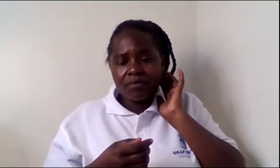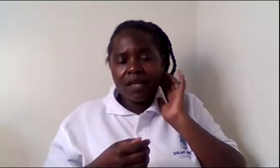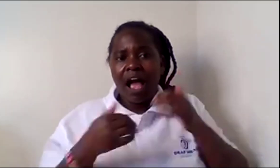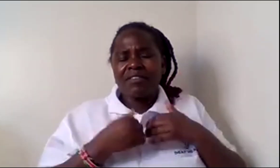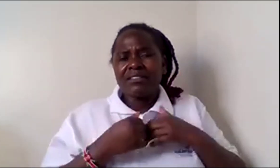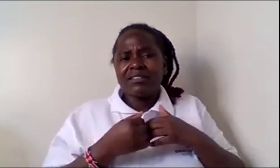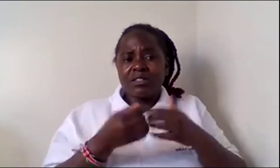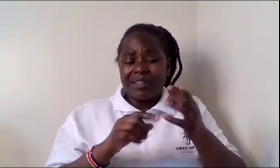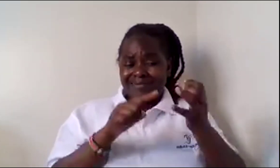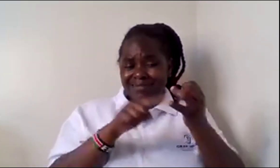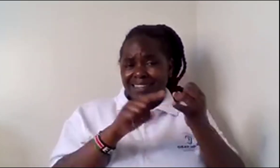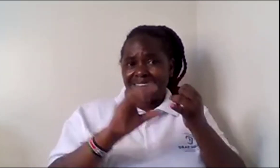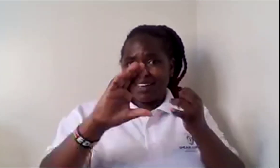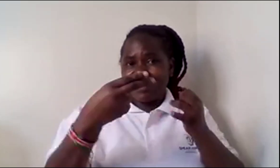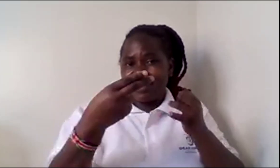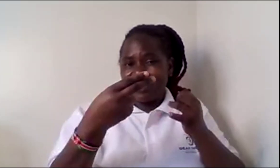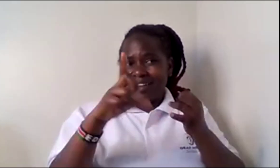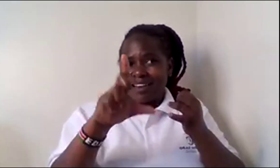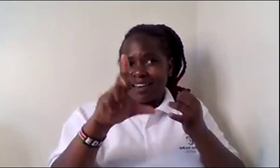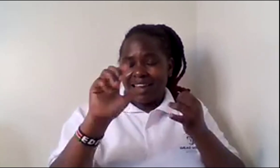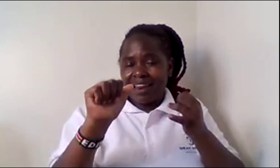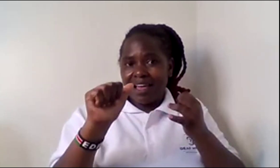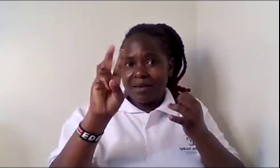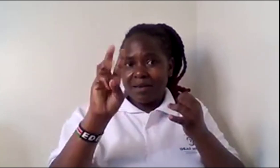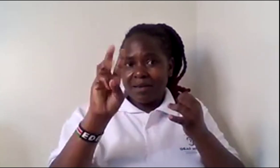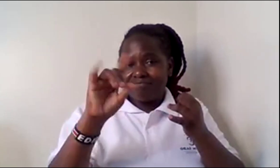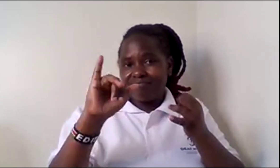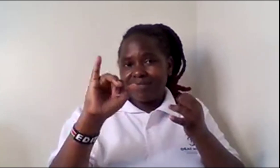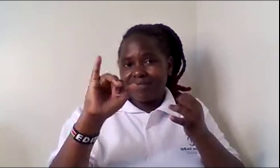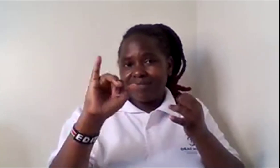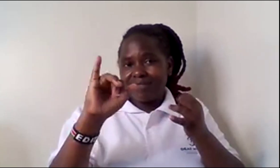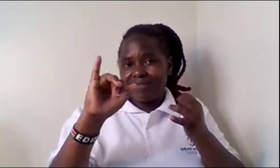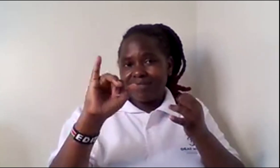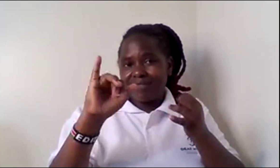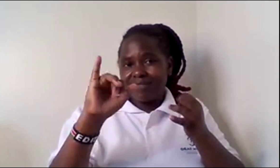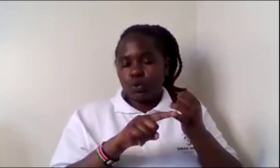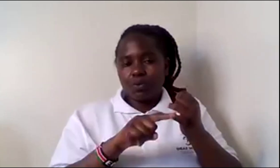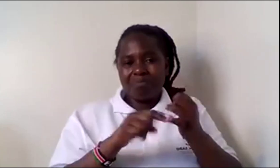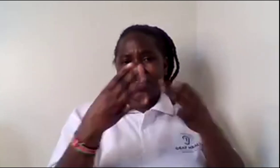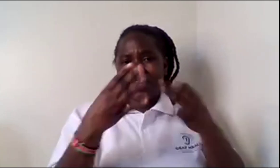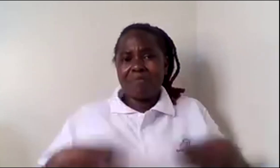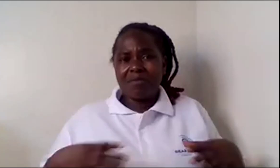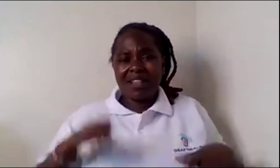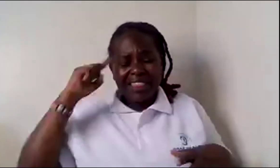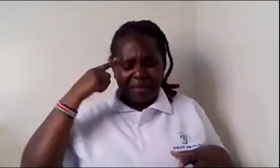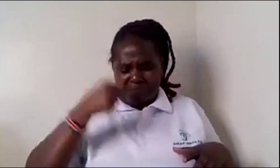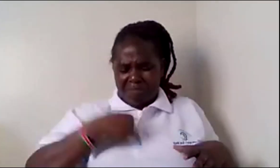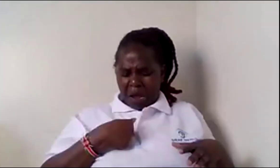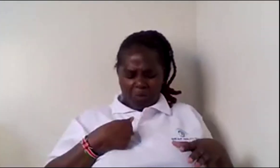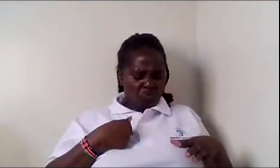very easy to treat, but the issue diagnosing. Most people don't think that they have it. Another one is syphilis. I told you